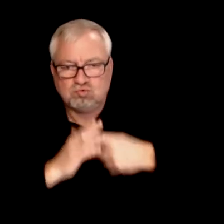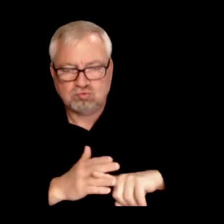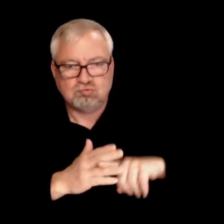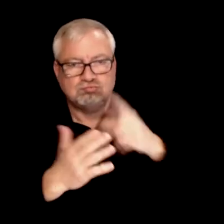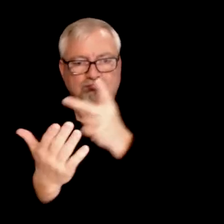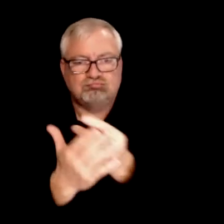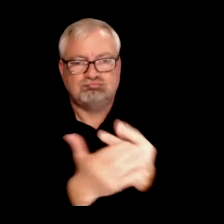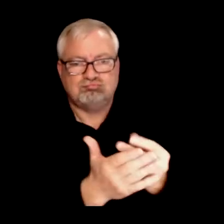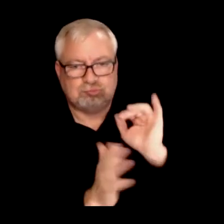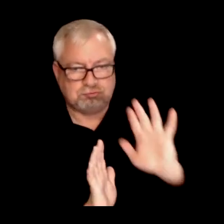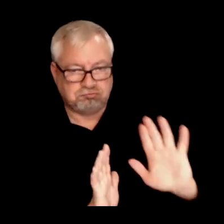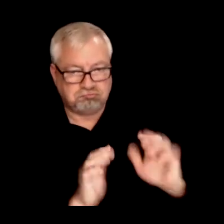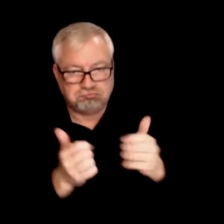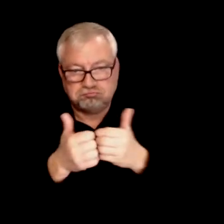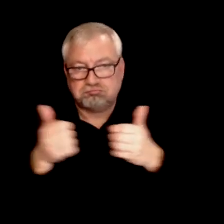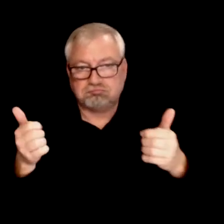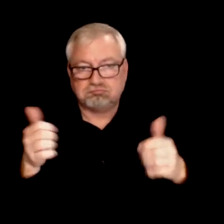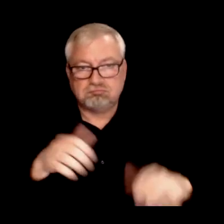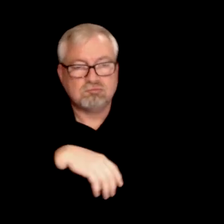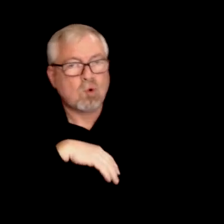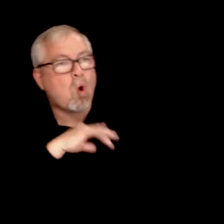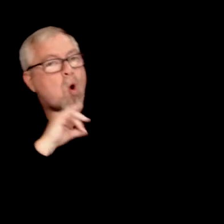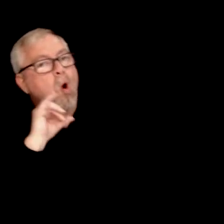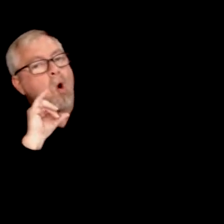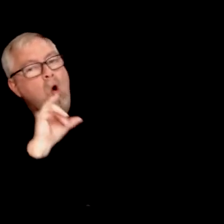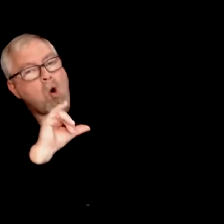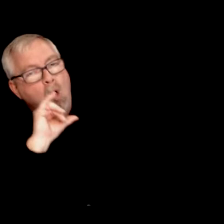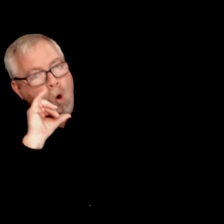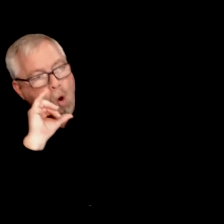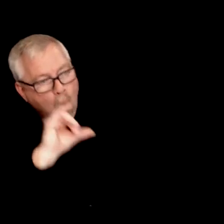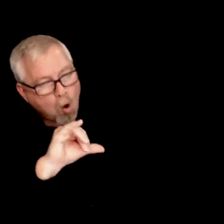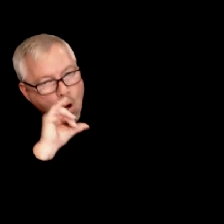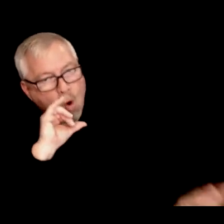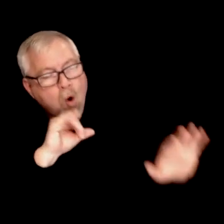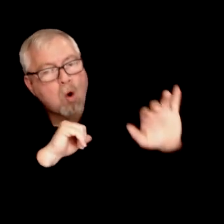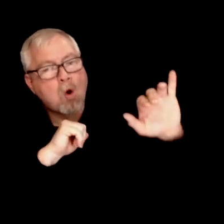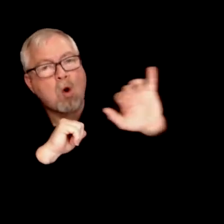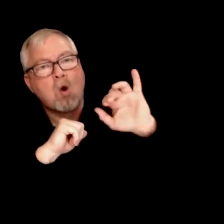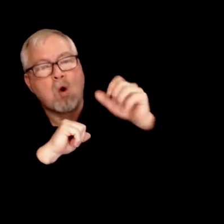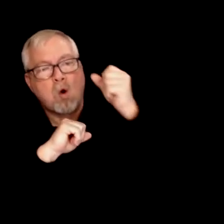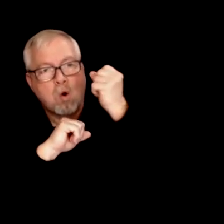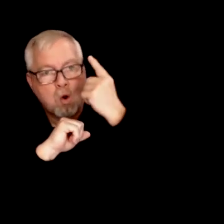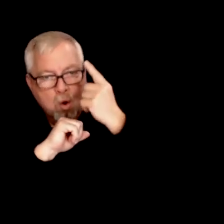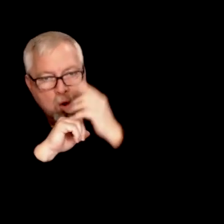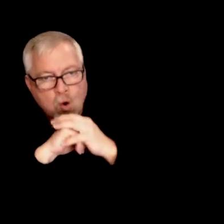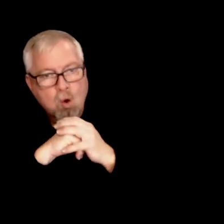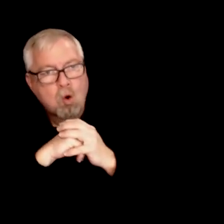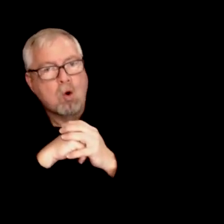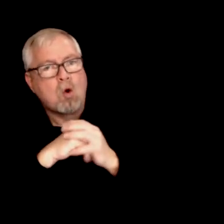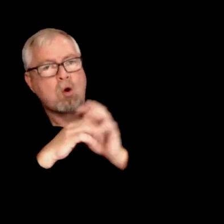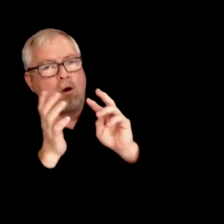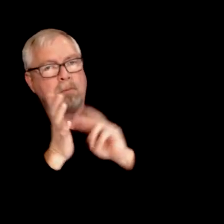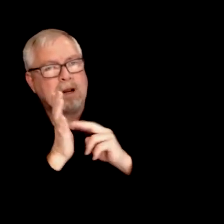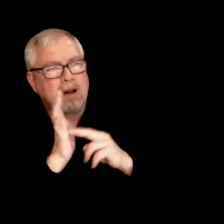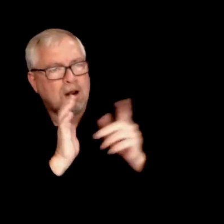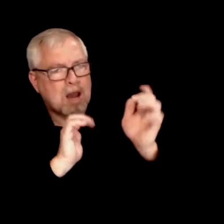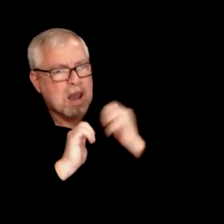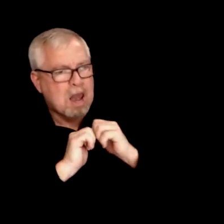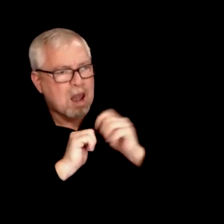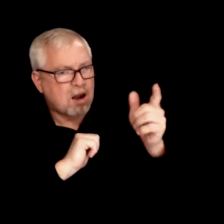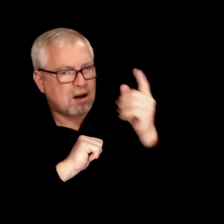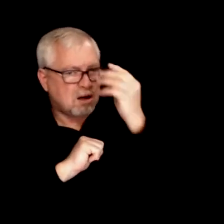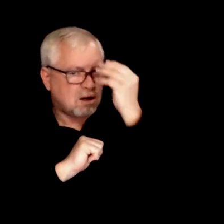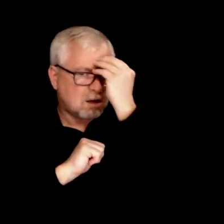facilities. What can you tell them about the perspectives, perhaps, for having that level of protection for their loved